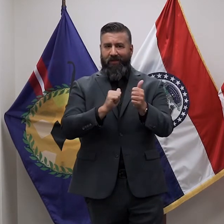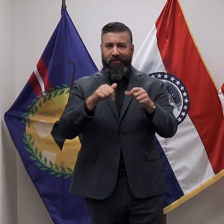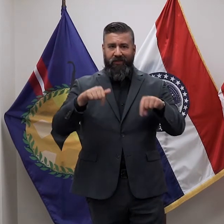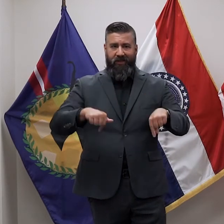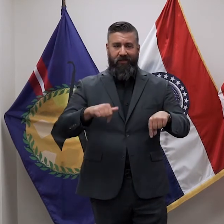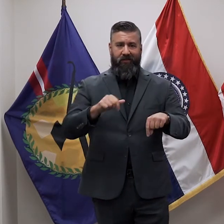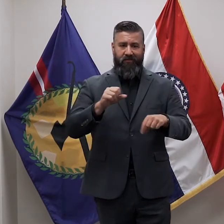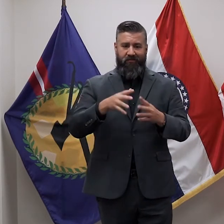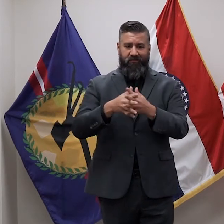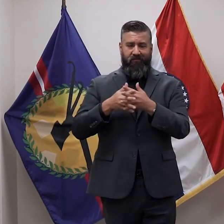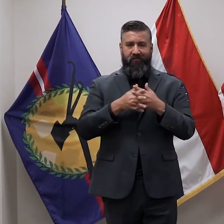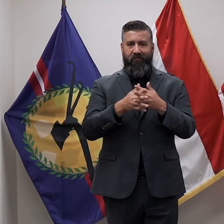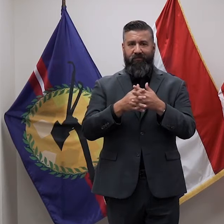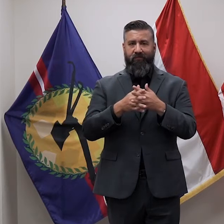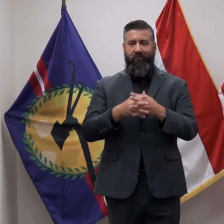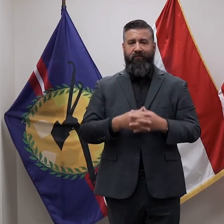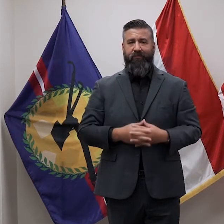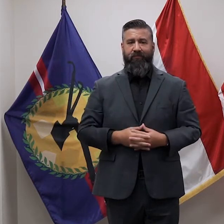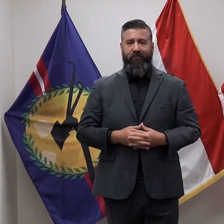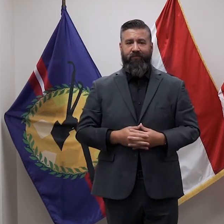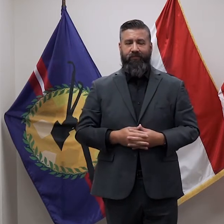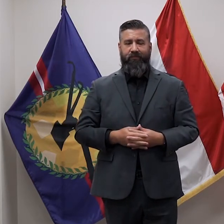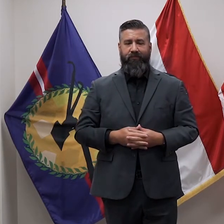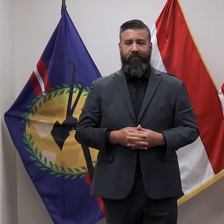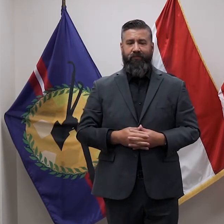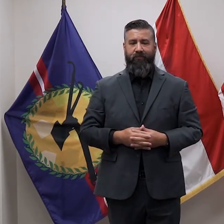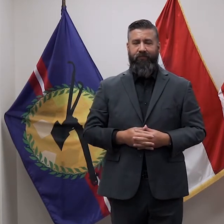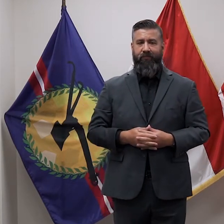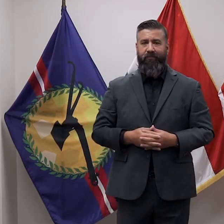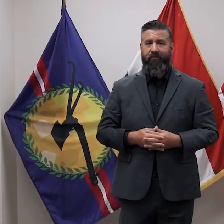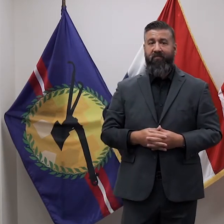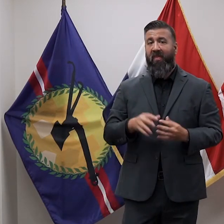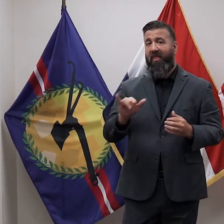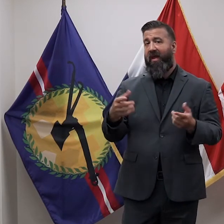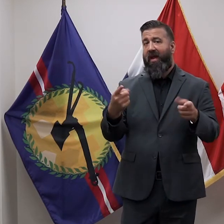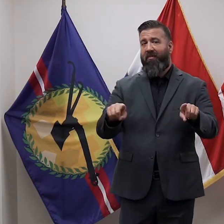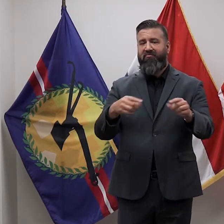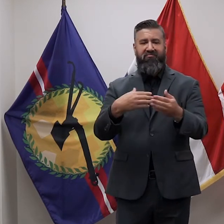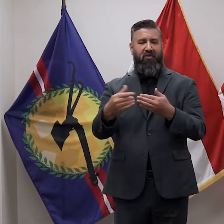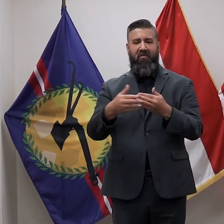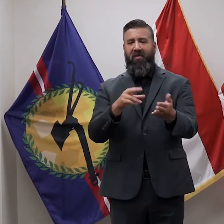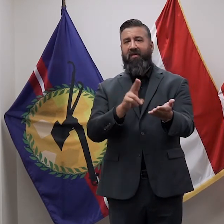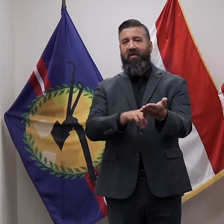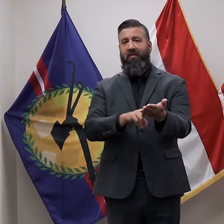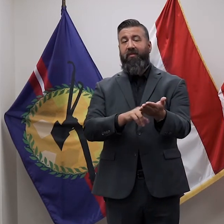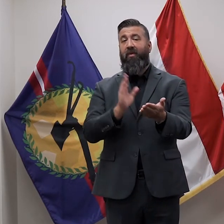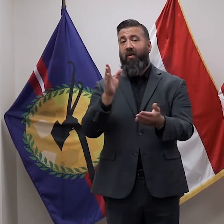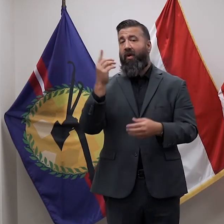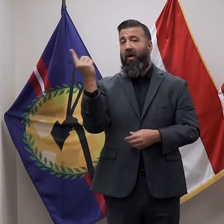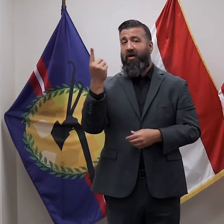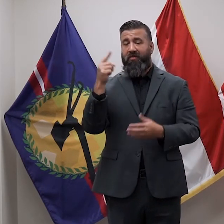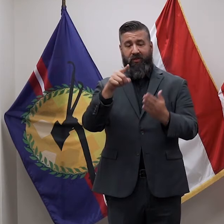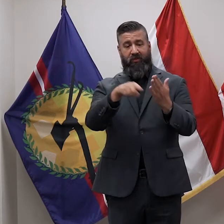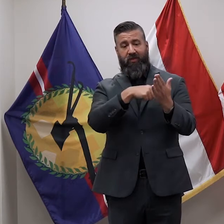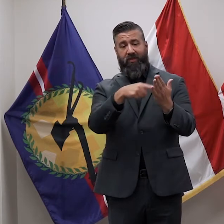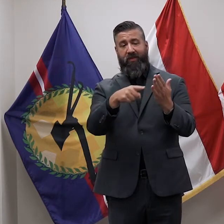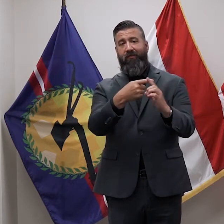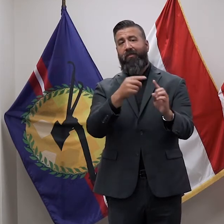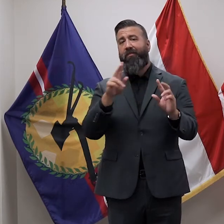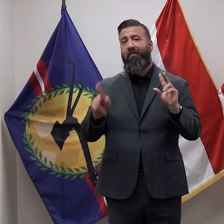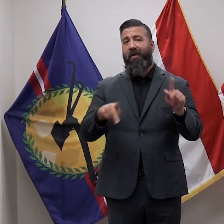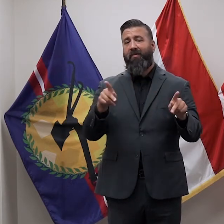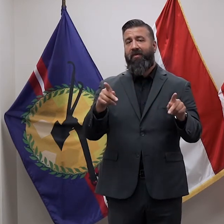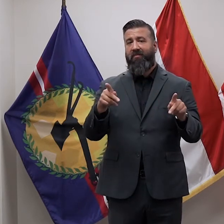and it's the nature of competition around government. And that happens no matter what the contract is. There will always be criticism by folks